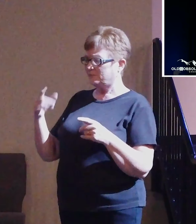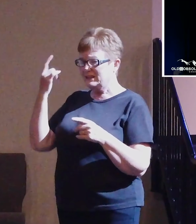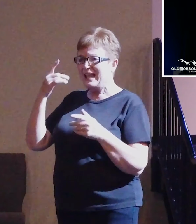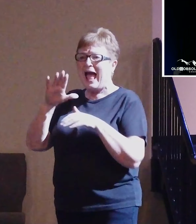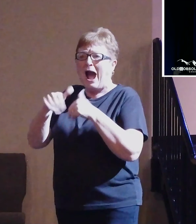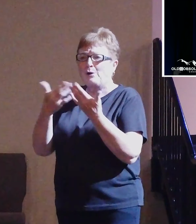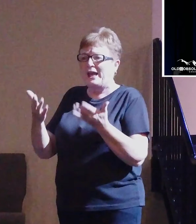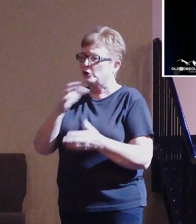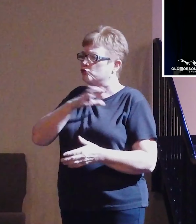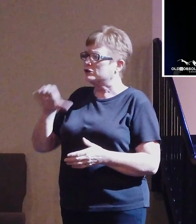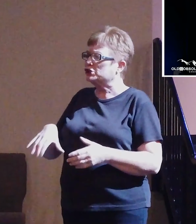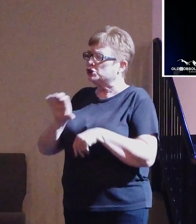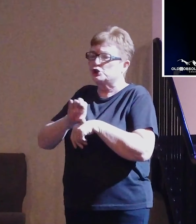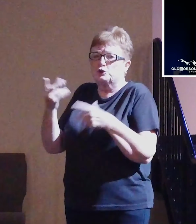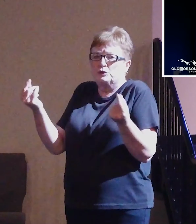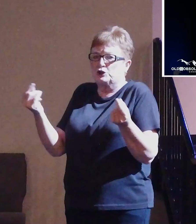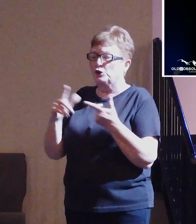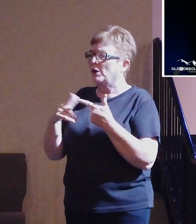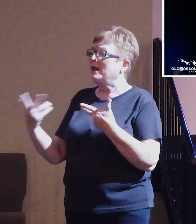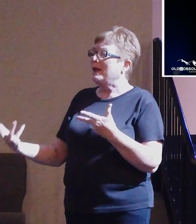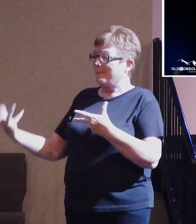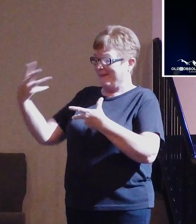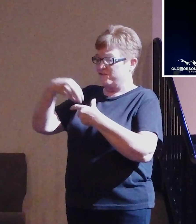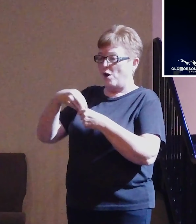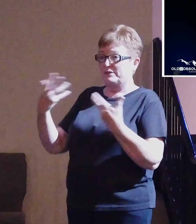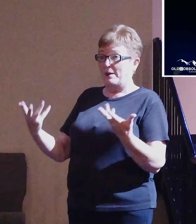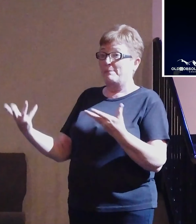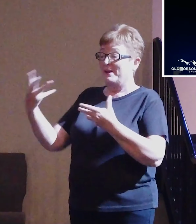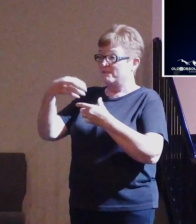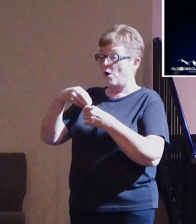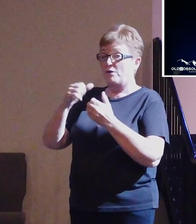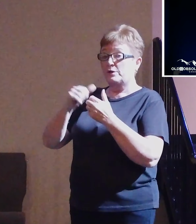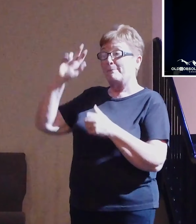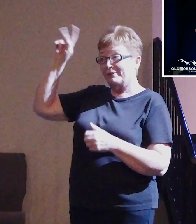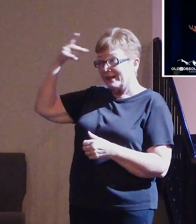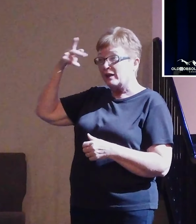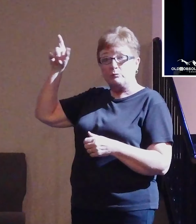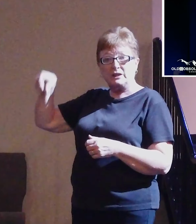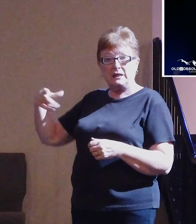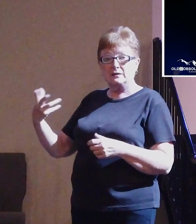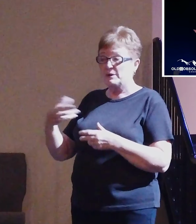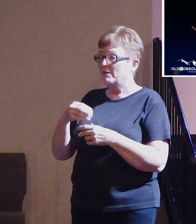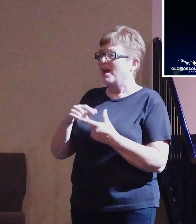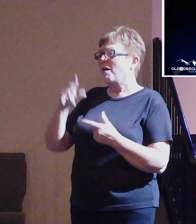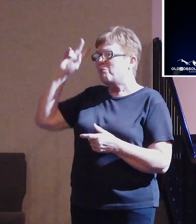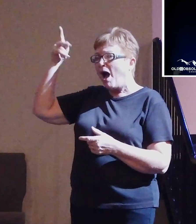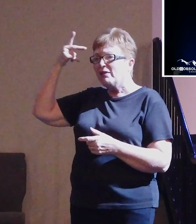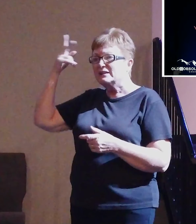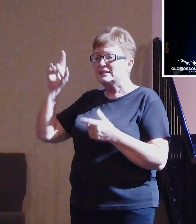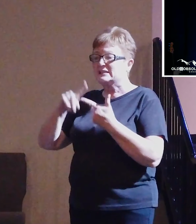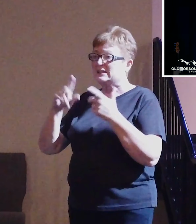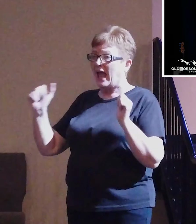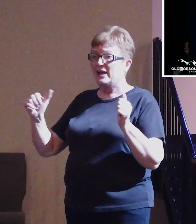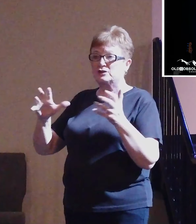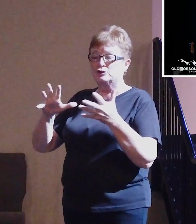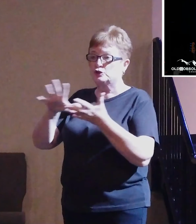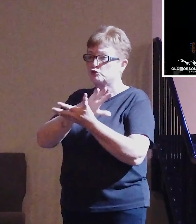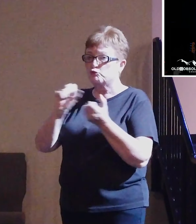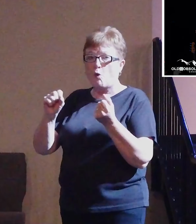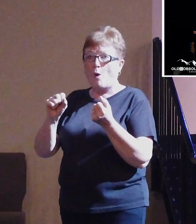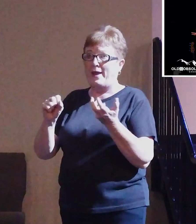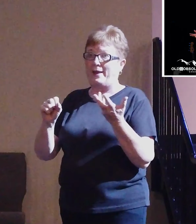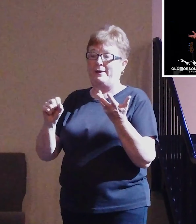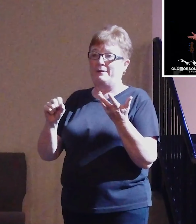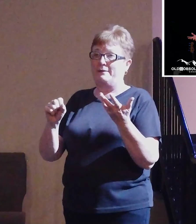politically. We're not talking about partisan politics, but the church needs to be engaged politically. Politics are just the structures that hold society together. Of course, we're